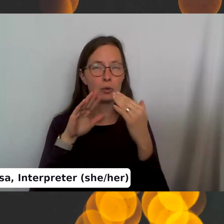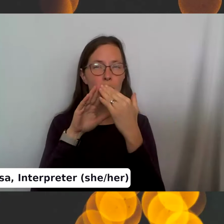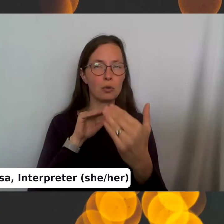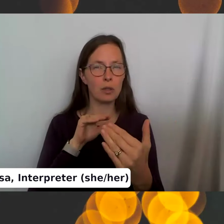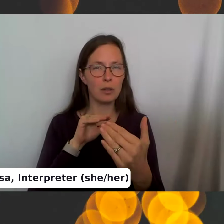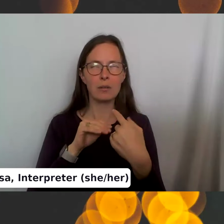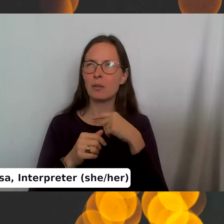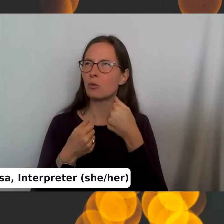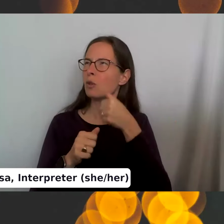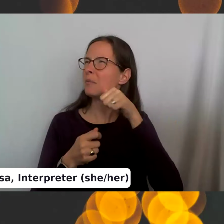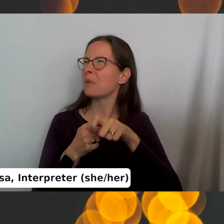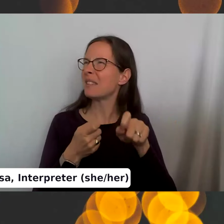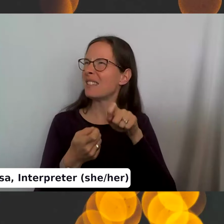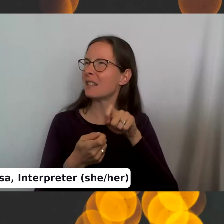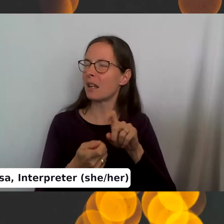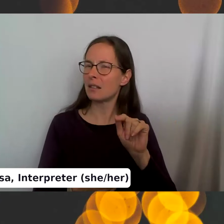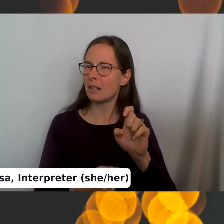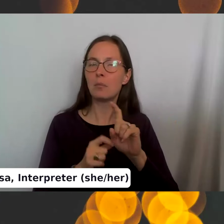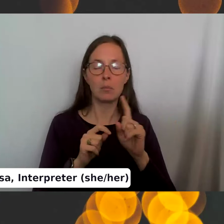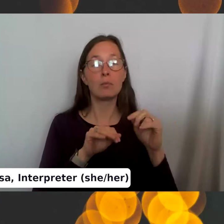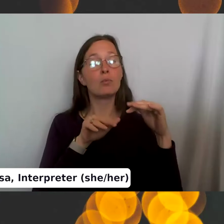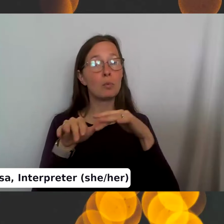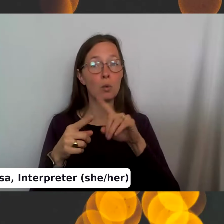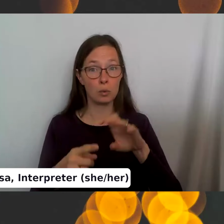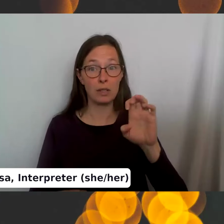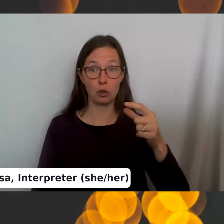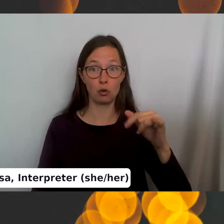that. But that happened